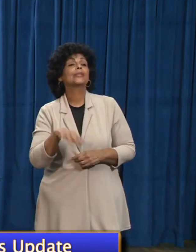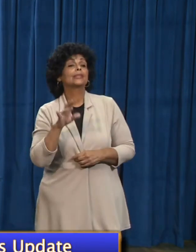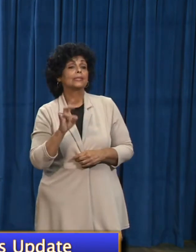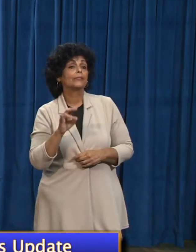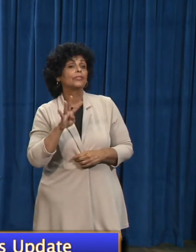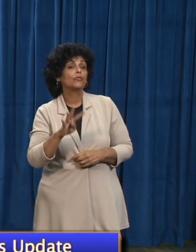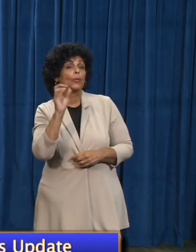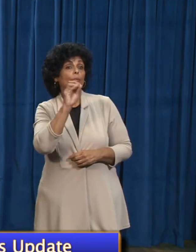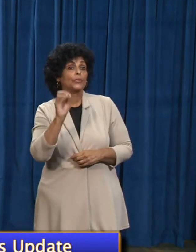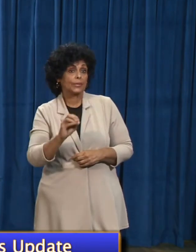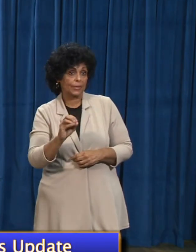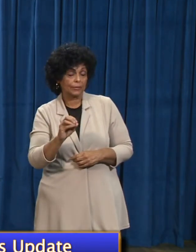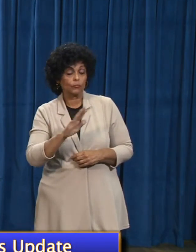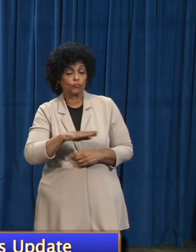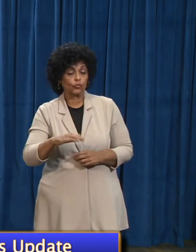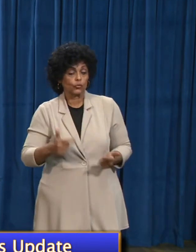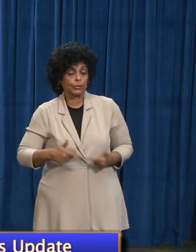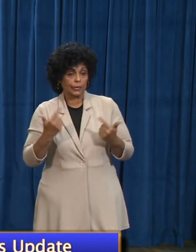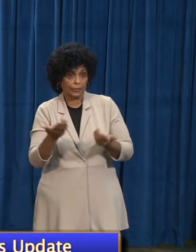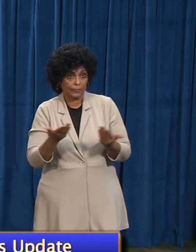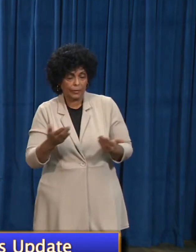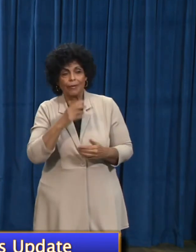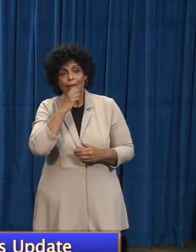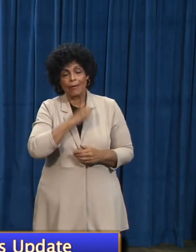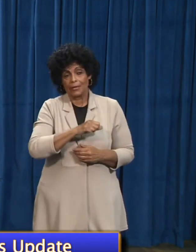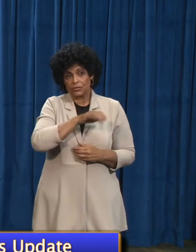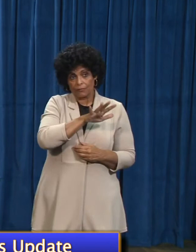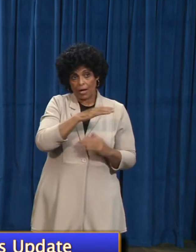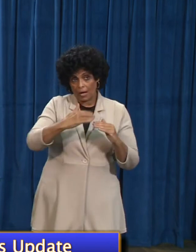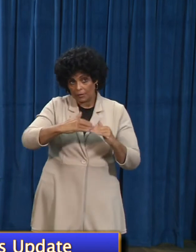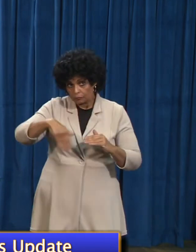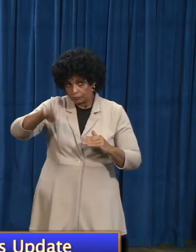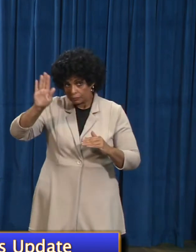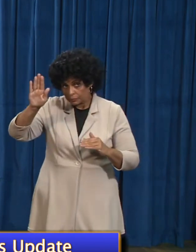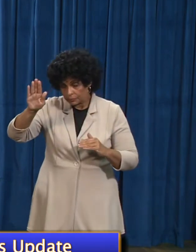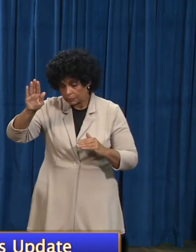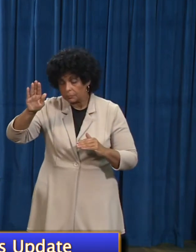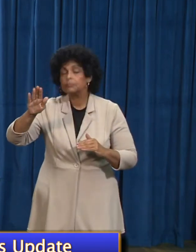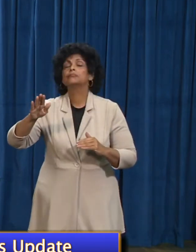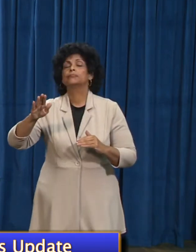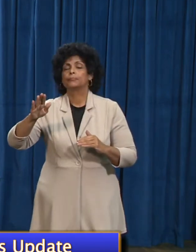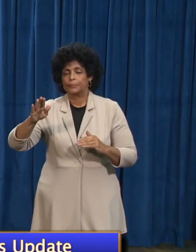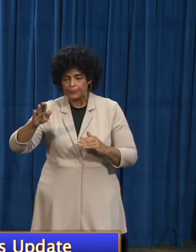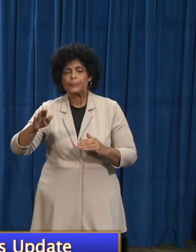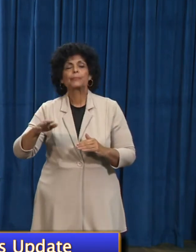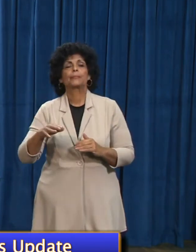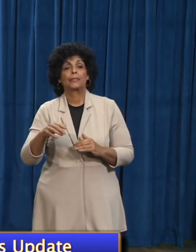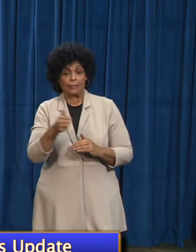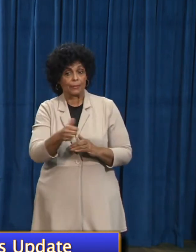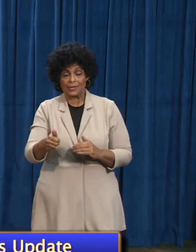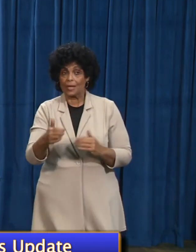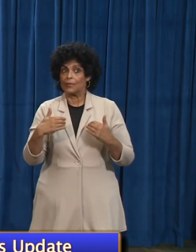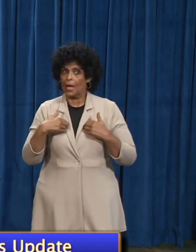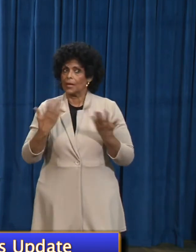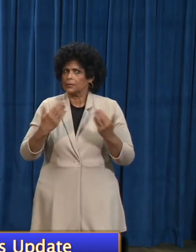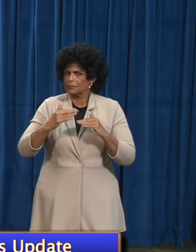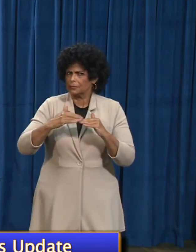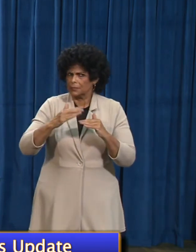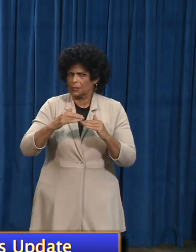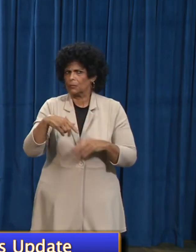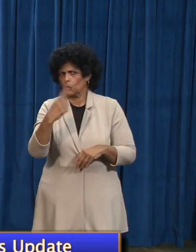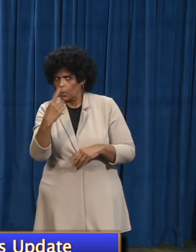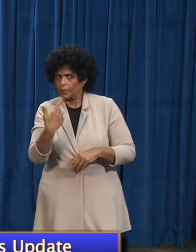74% of residents ages 5 years of age and older who have had at least one